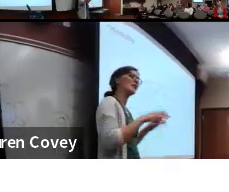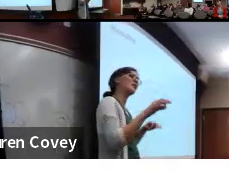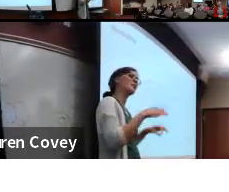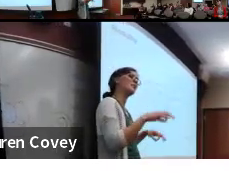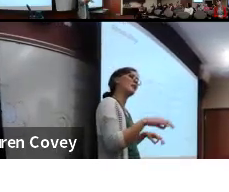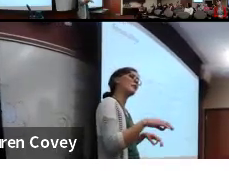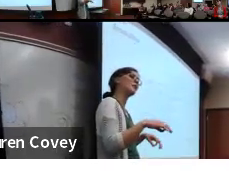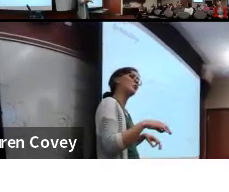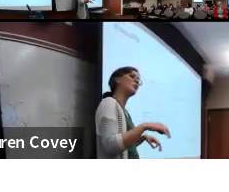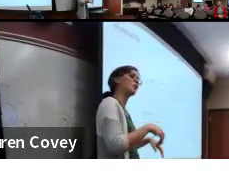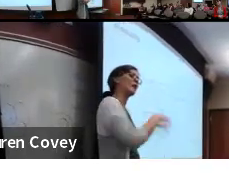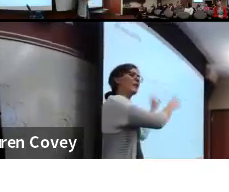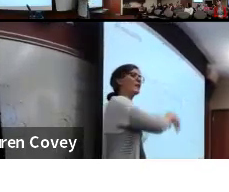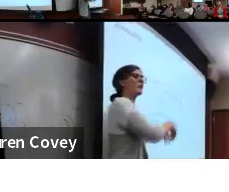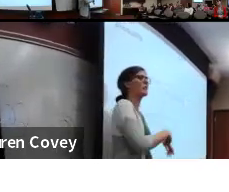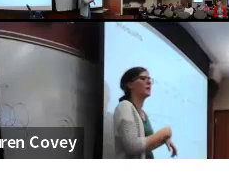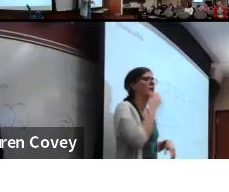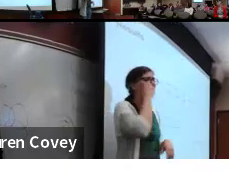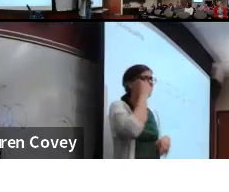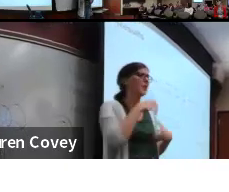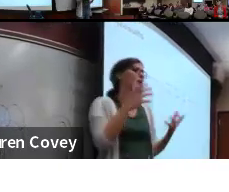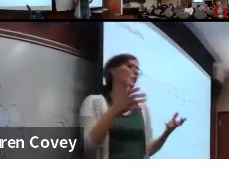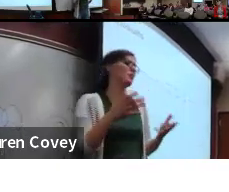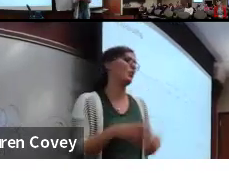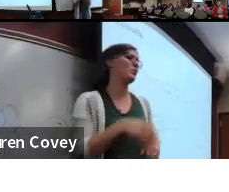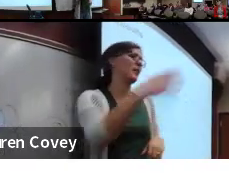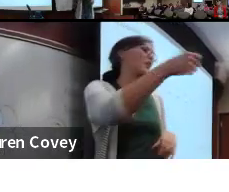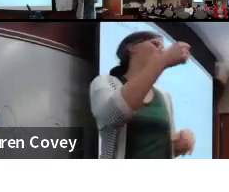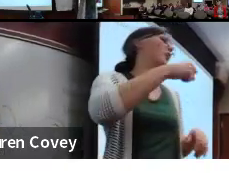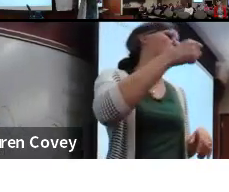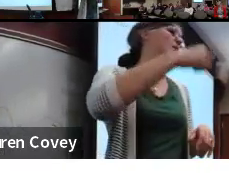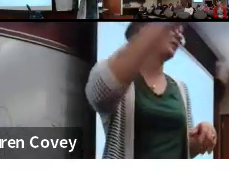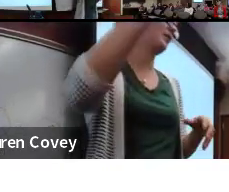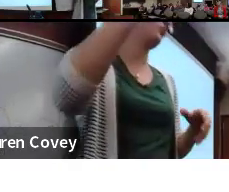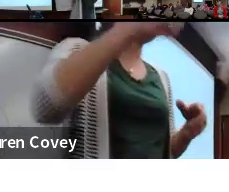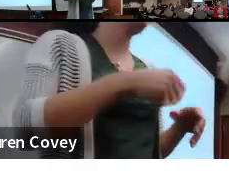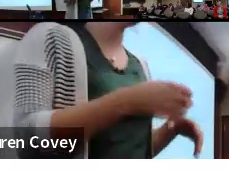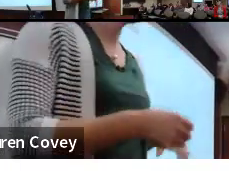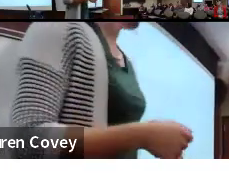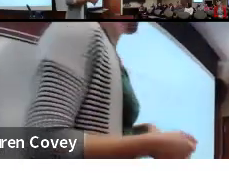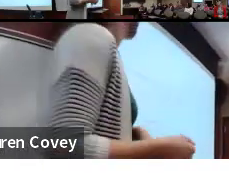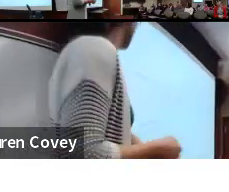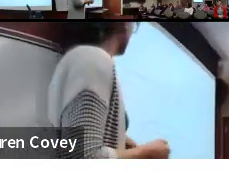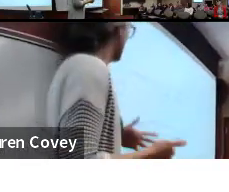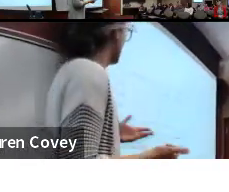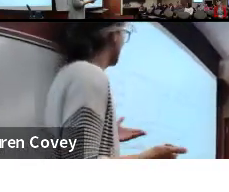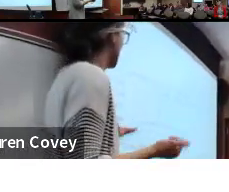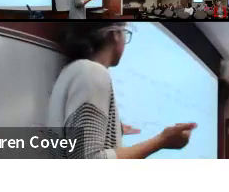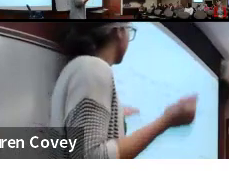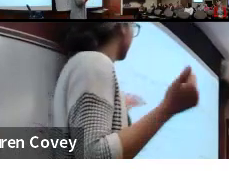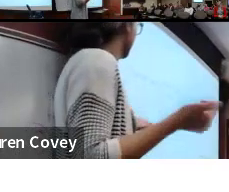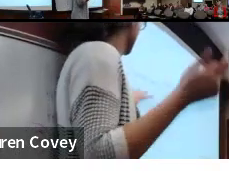actually self-simplified the story. So they left out the meeting. They just said there was a person and they got an object and then they dropped it, right?